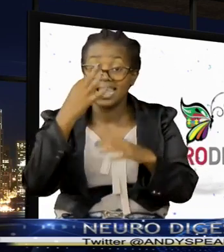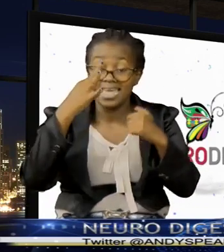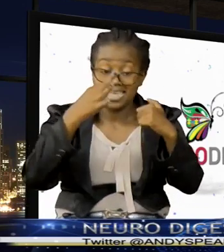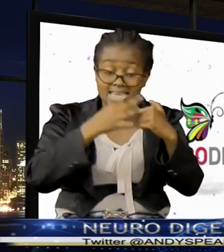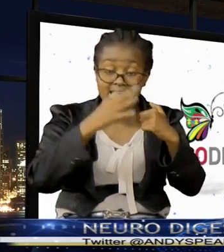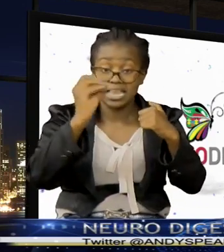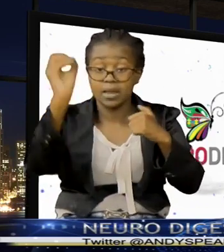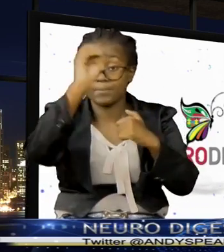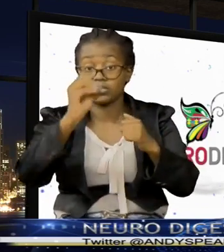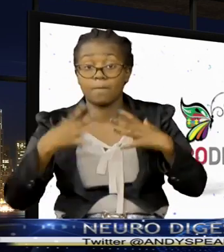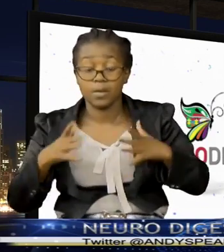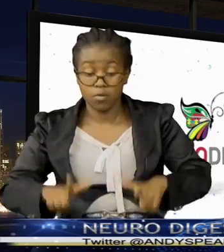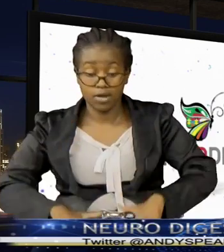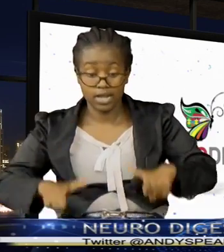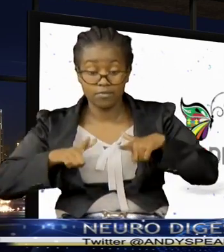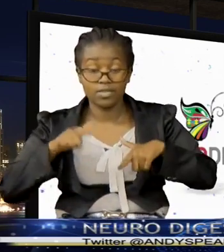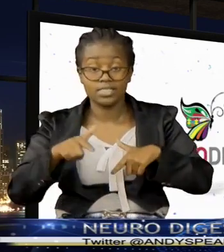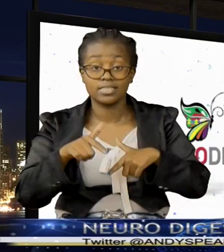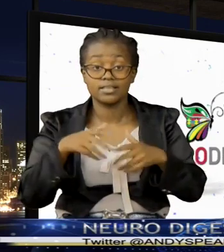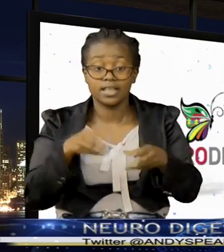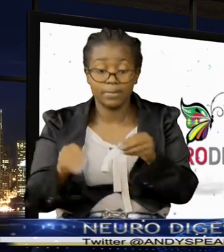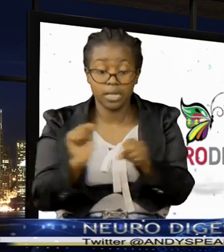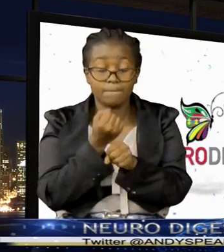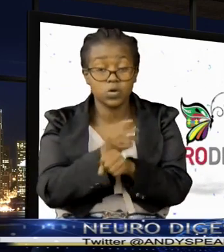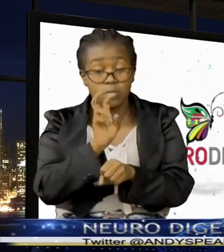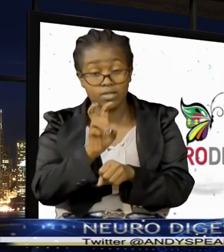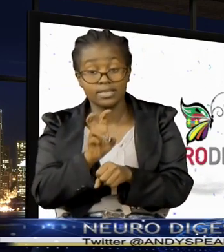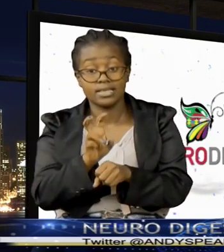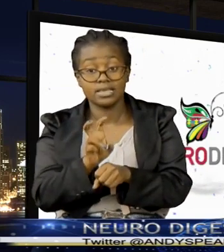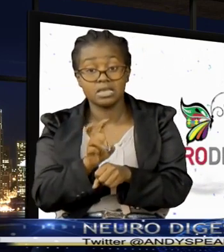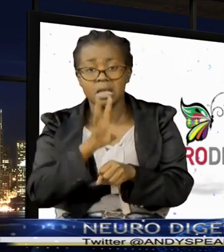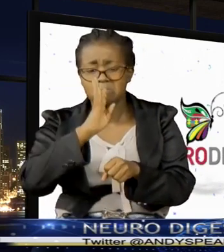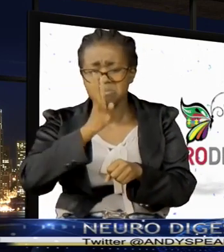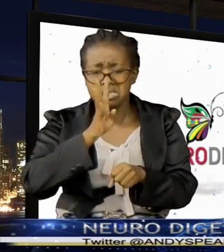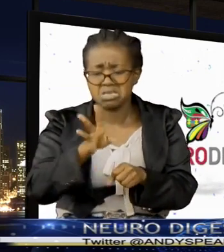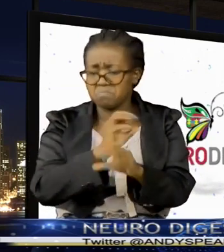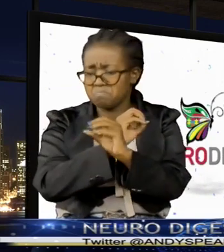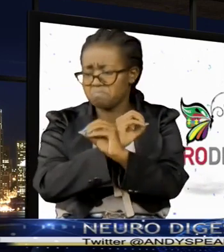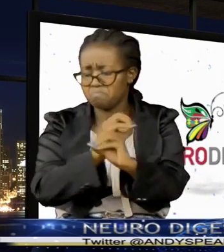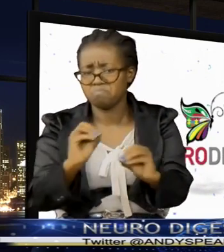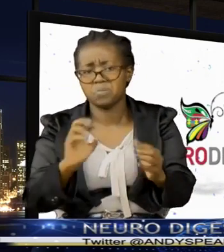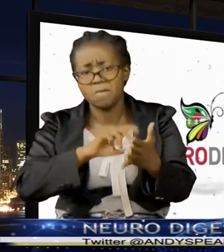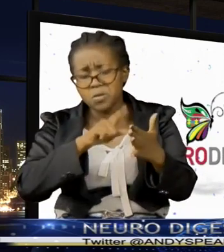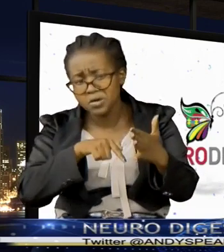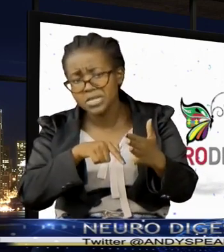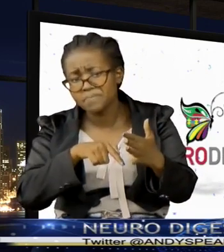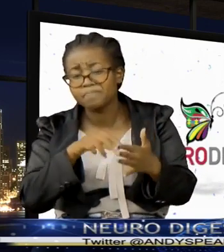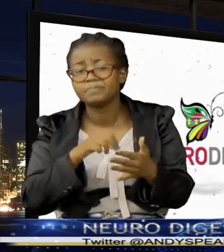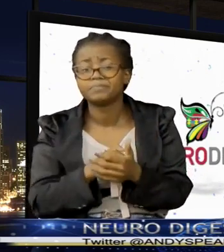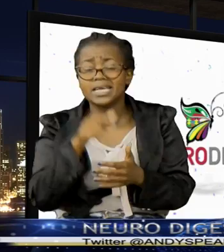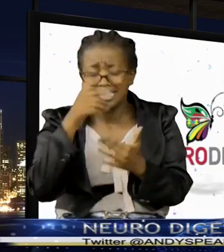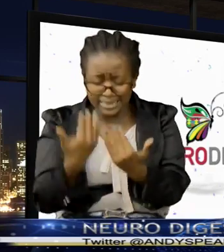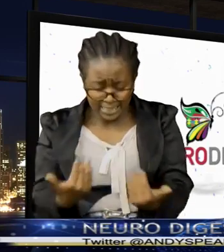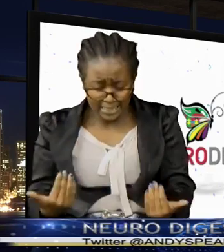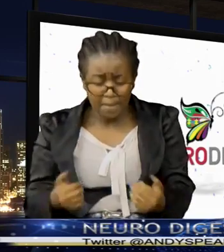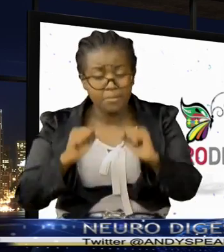80% of people living with these invisible disabilities are nonverbal. What do I mean by that? This means that a child